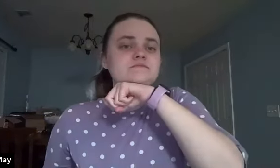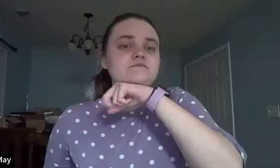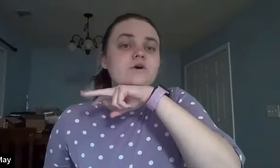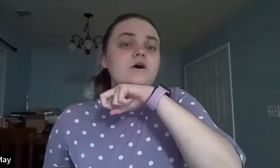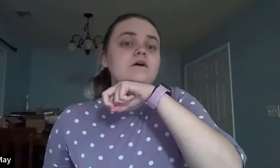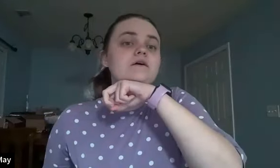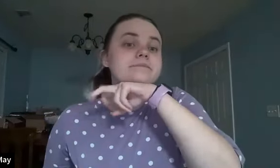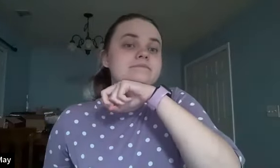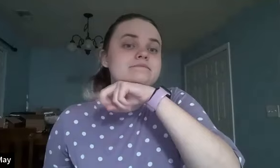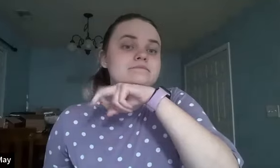Frog.